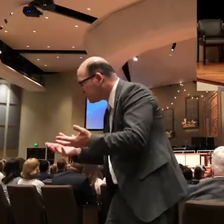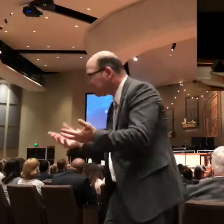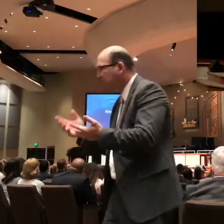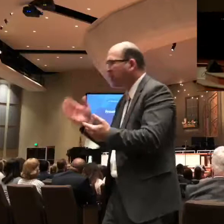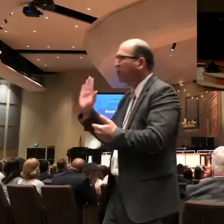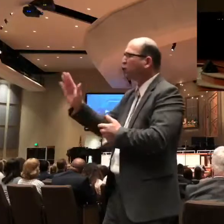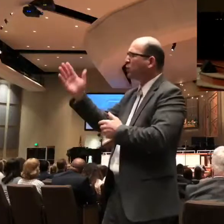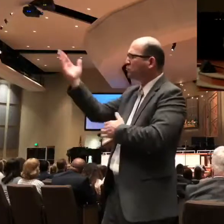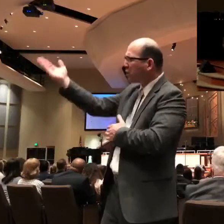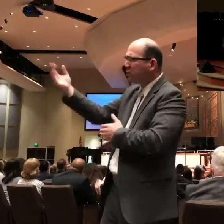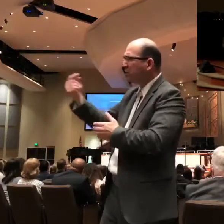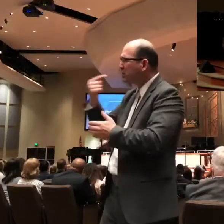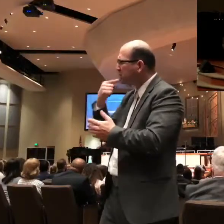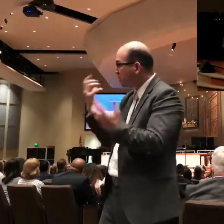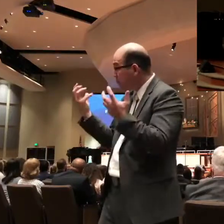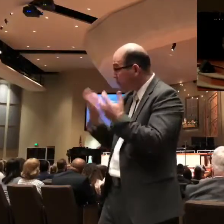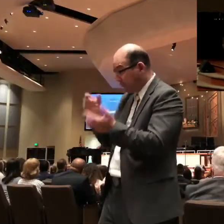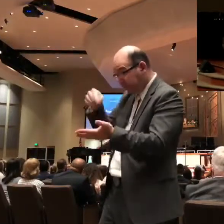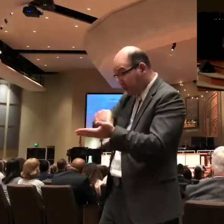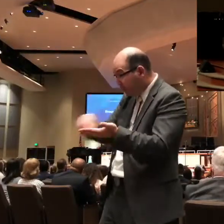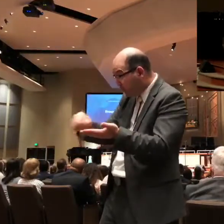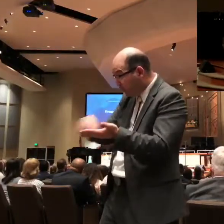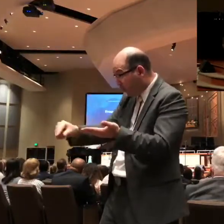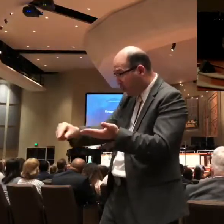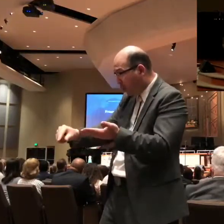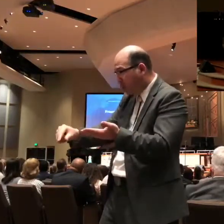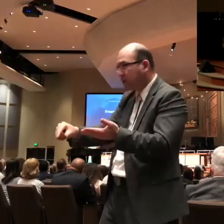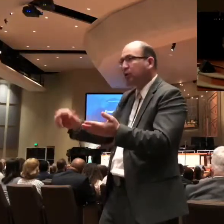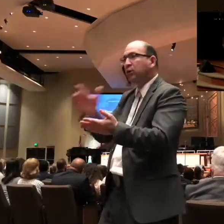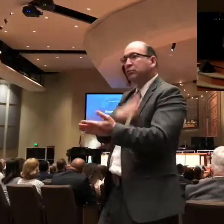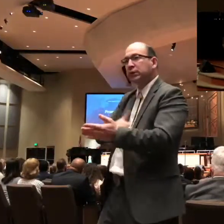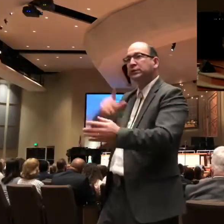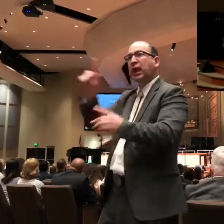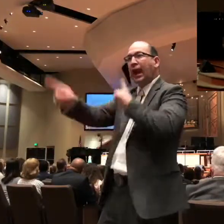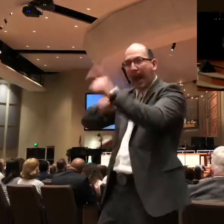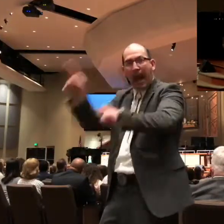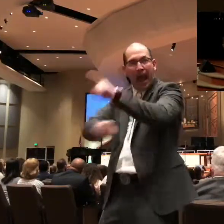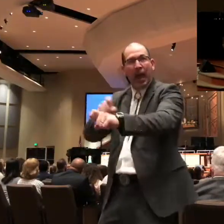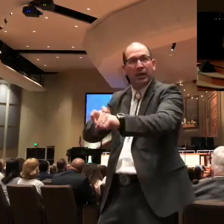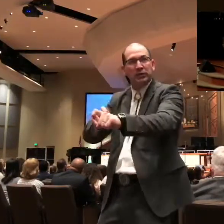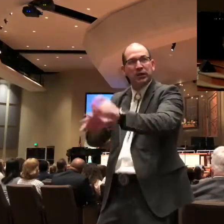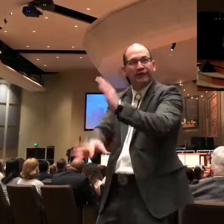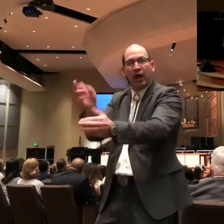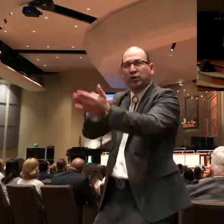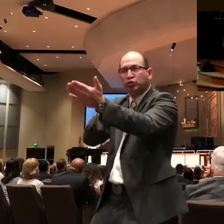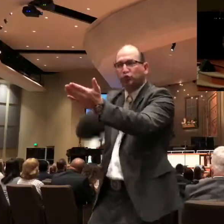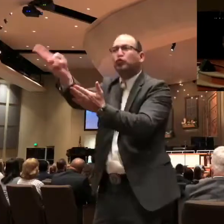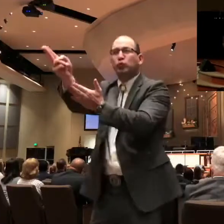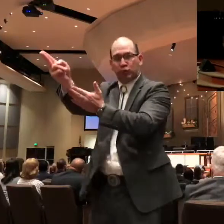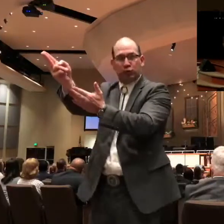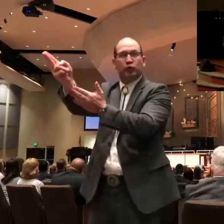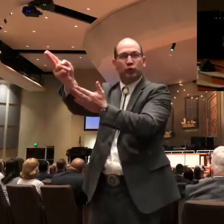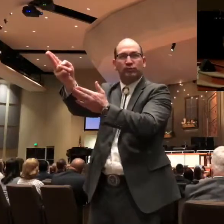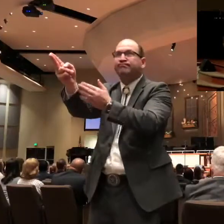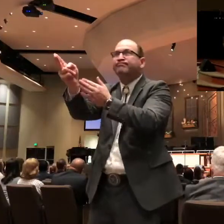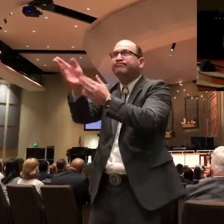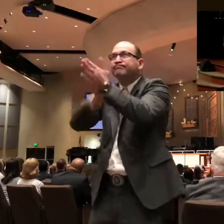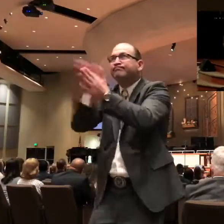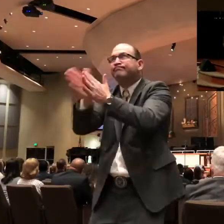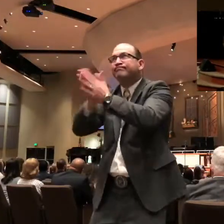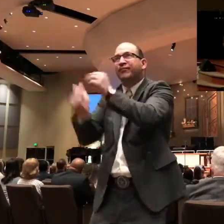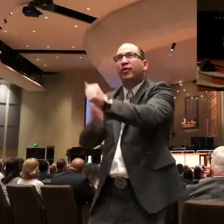that you read and you didn't understand. You do whatever it takes so that you're following God's Word passionately with all your